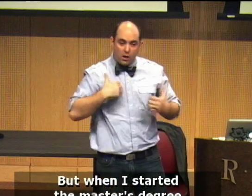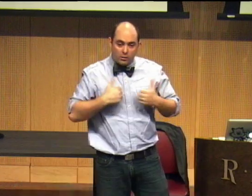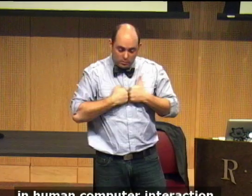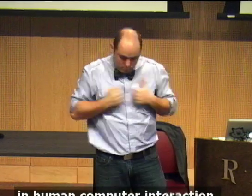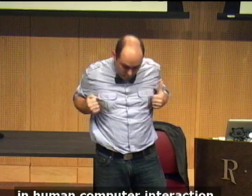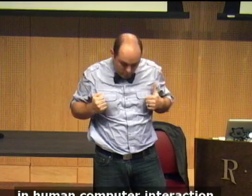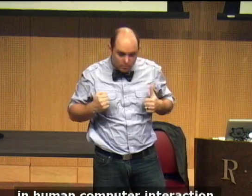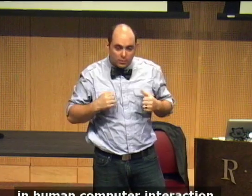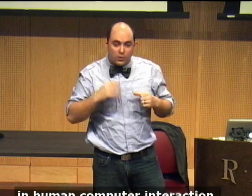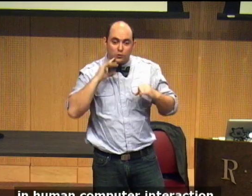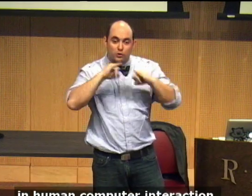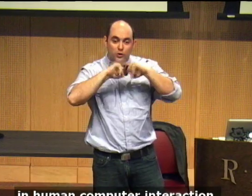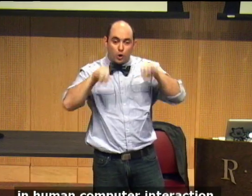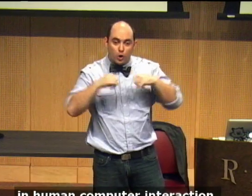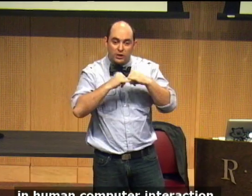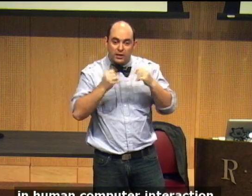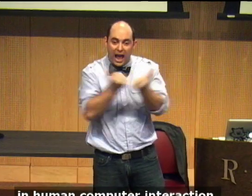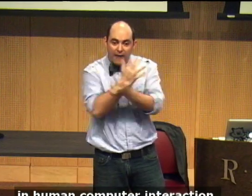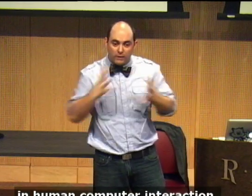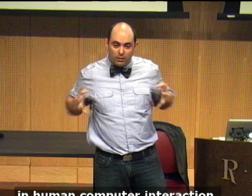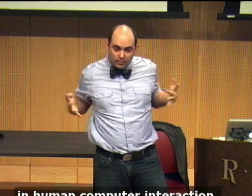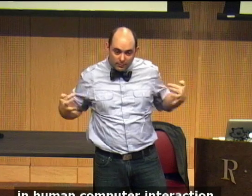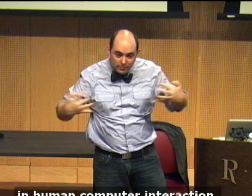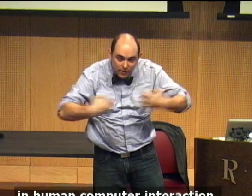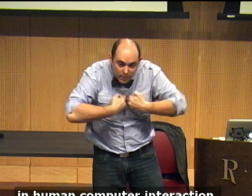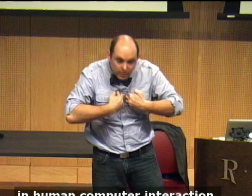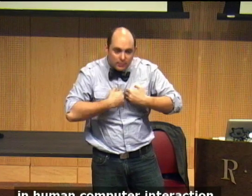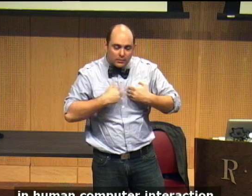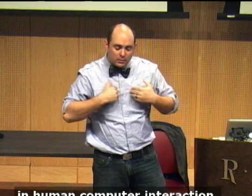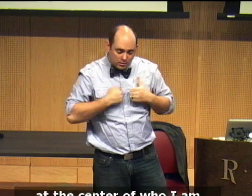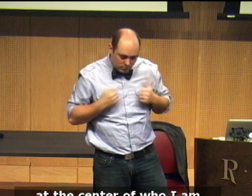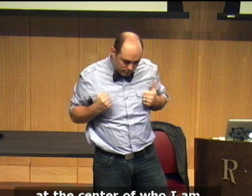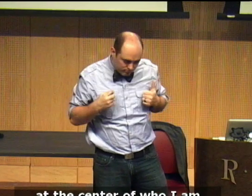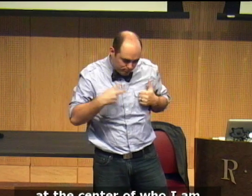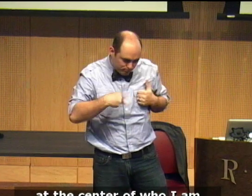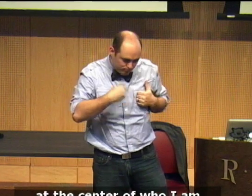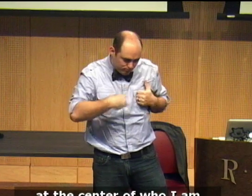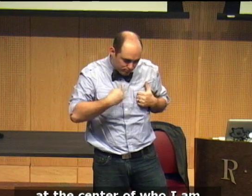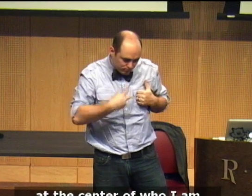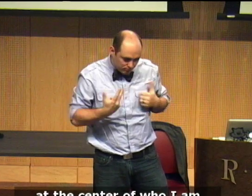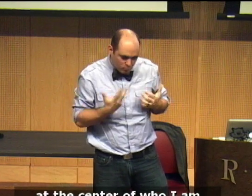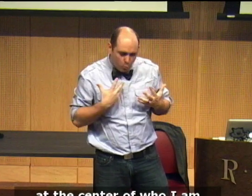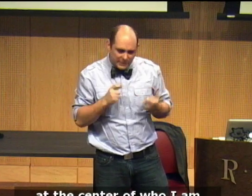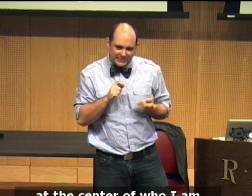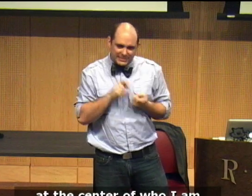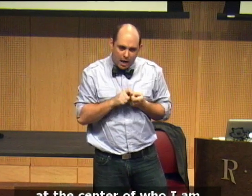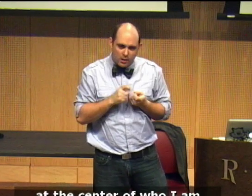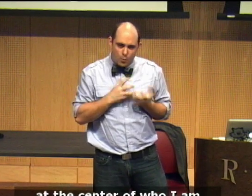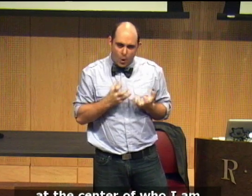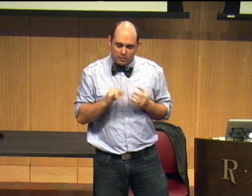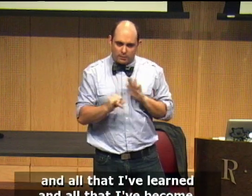in human-computer interaction, at the center of who I am and all that